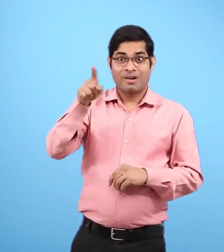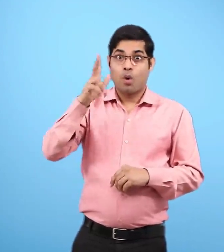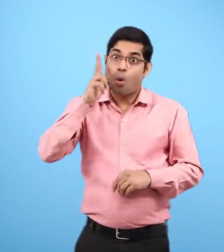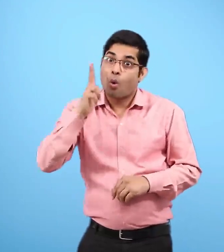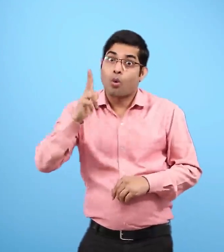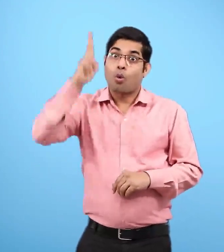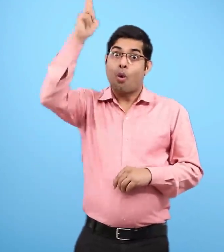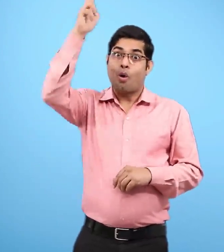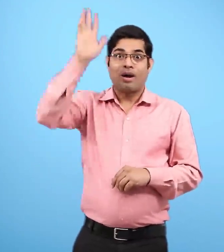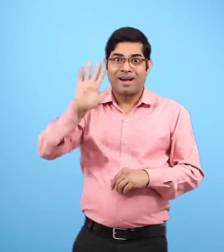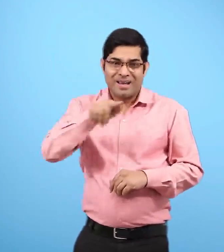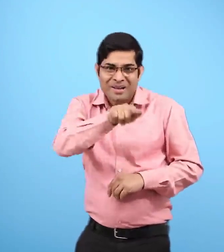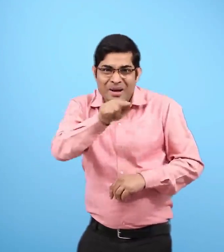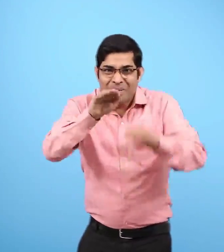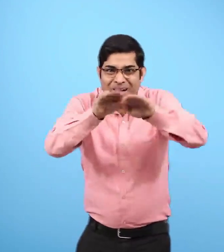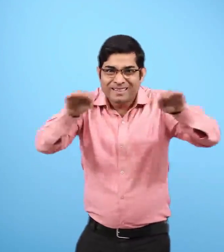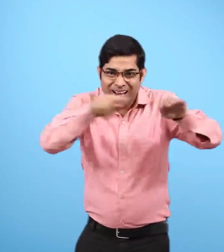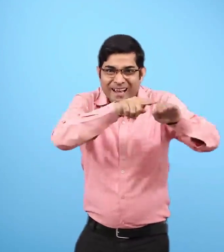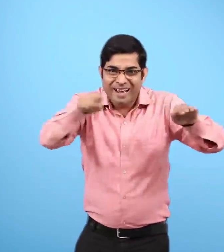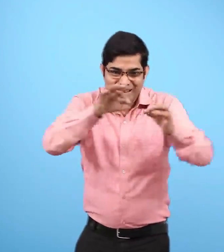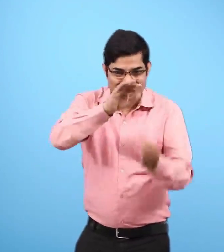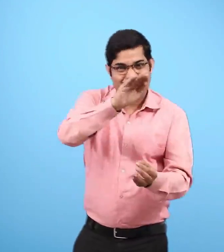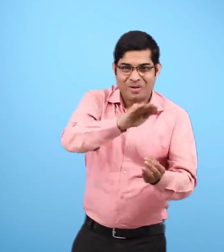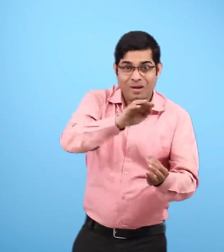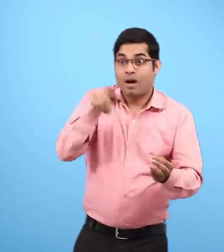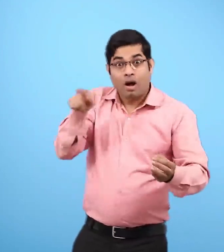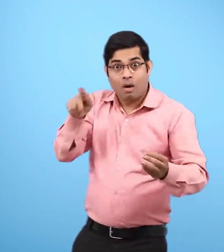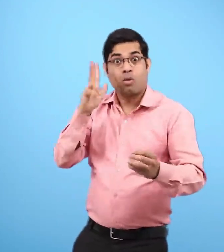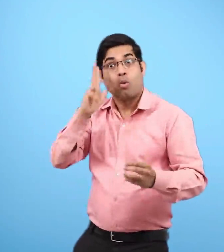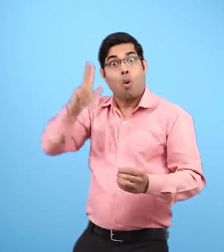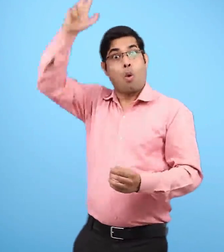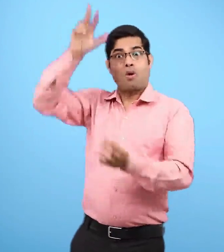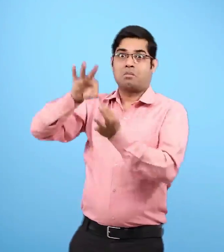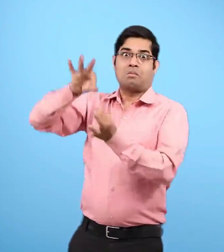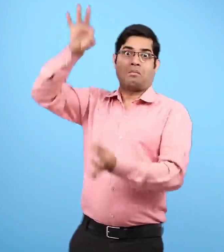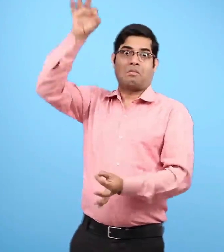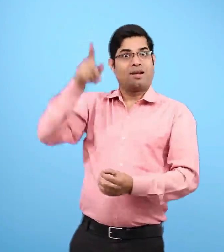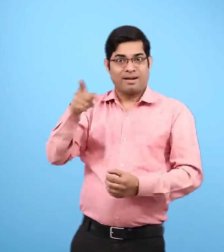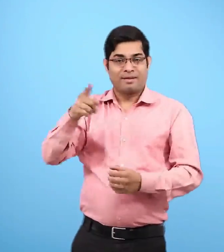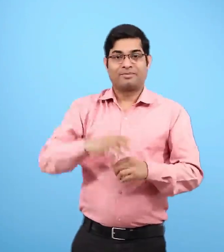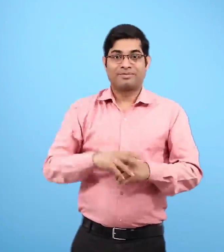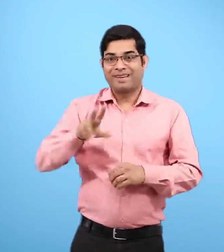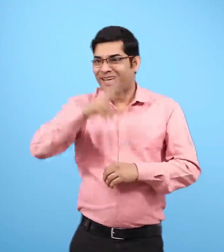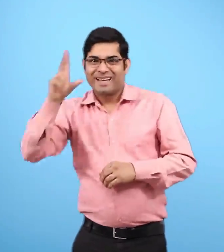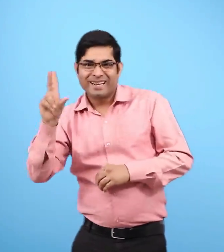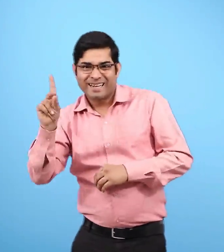First man is taller than you, and the second man is as tall as